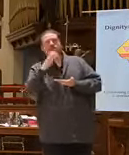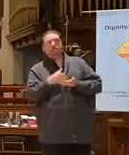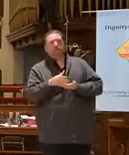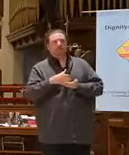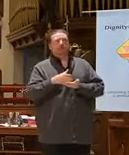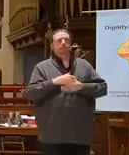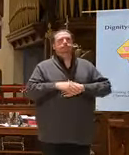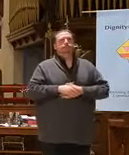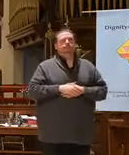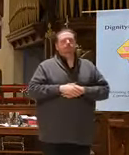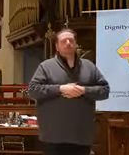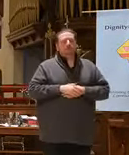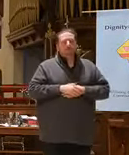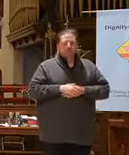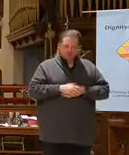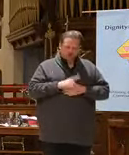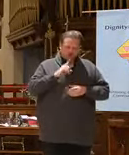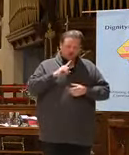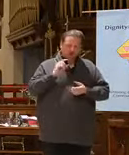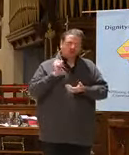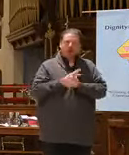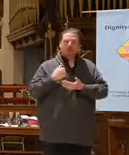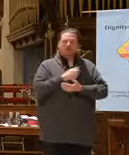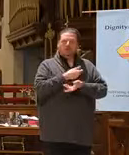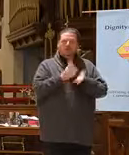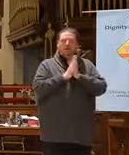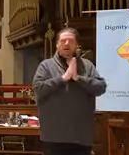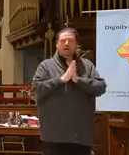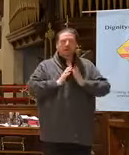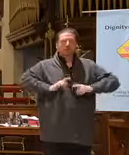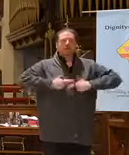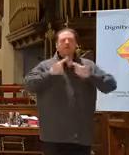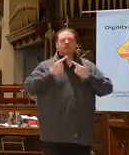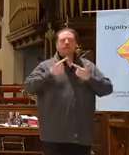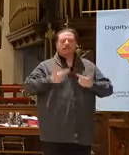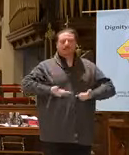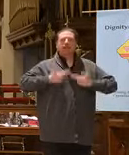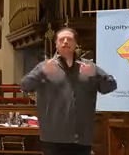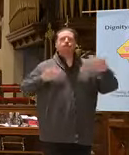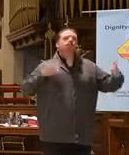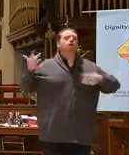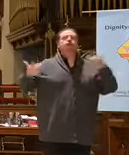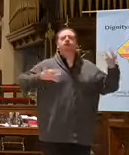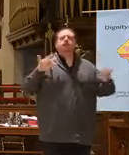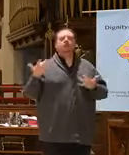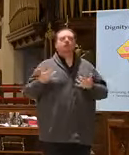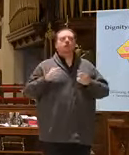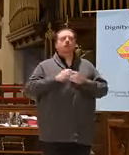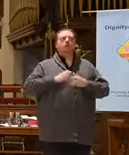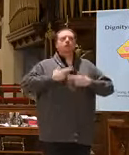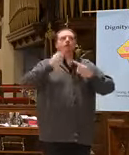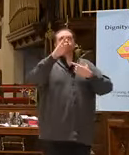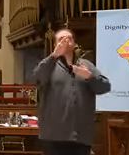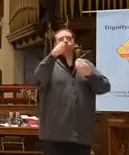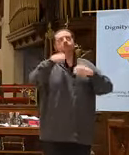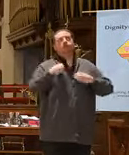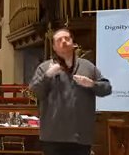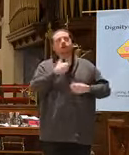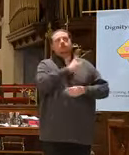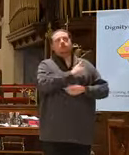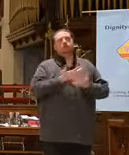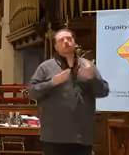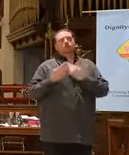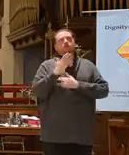chalice. Grant us, we pray, that we may live a life joyfully but the life that you have given us.